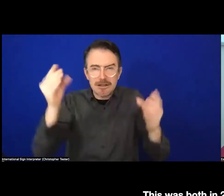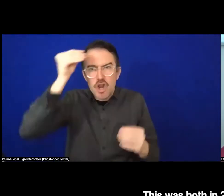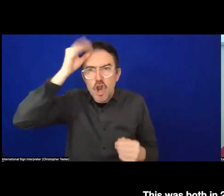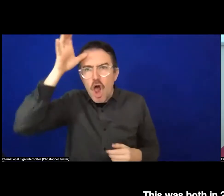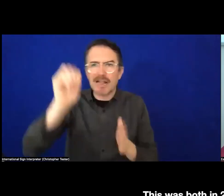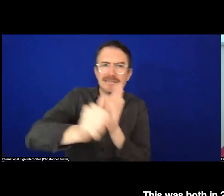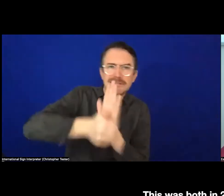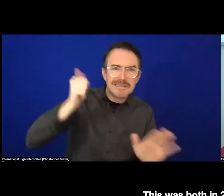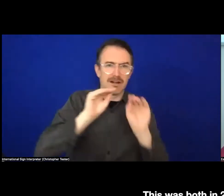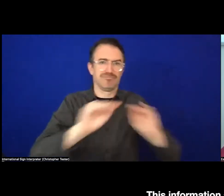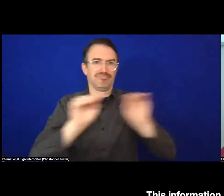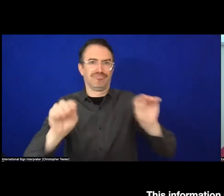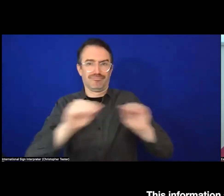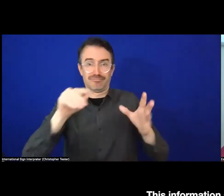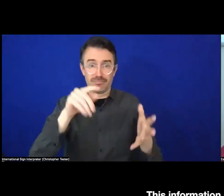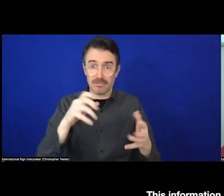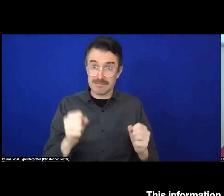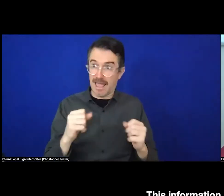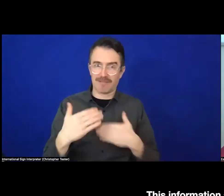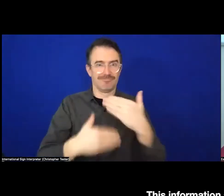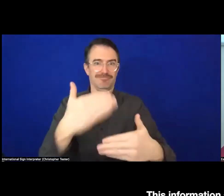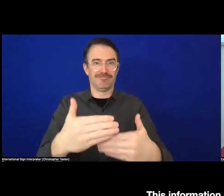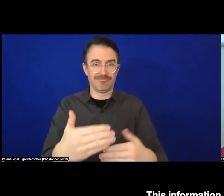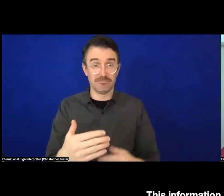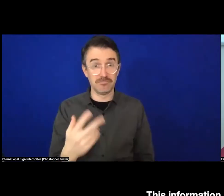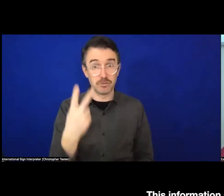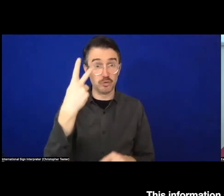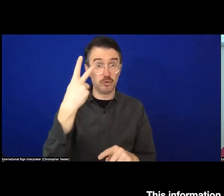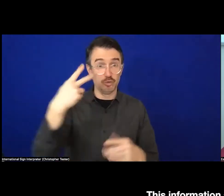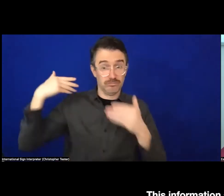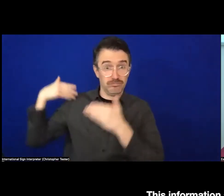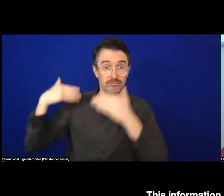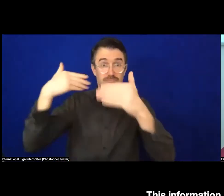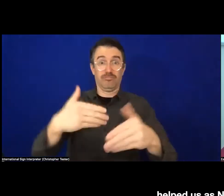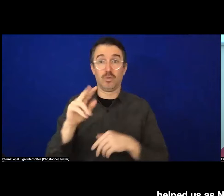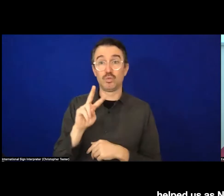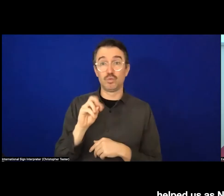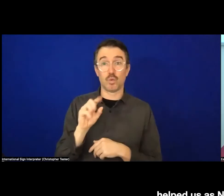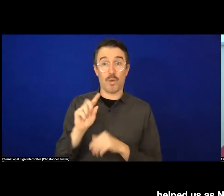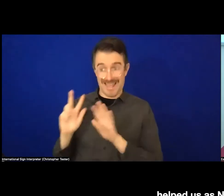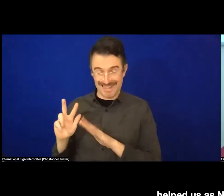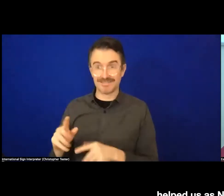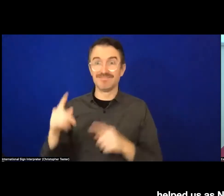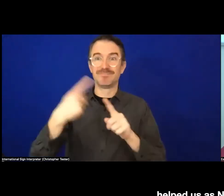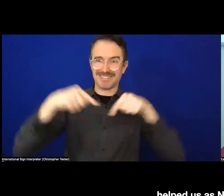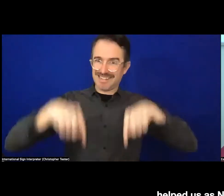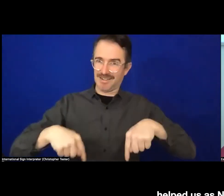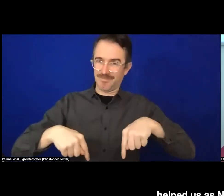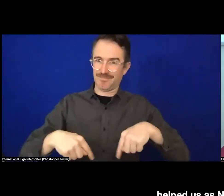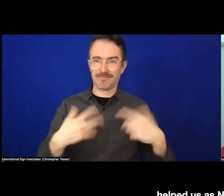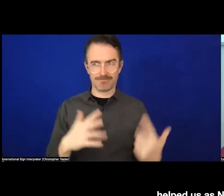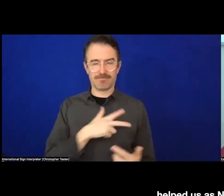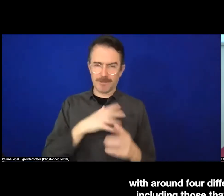both in 2018 and in 2022. This information sharing session helped us